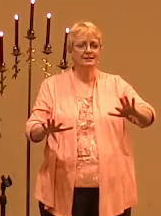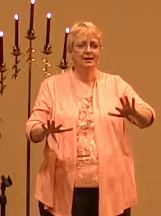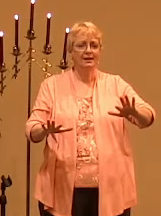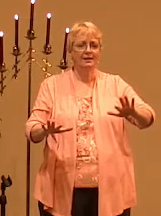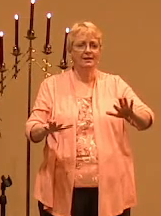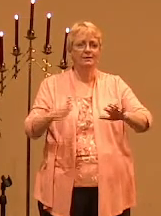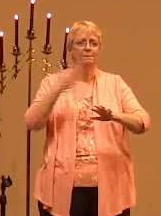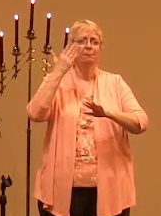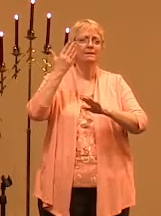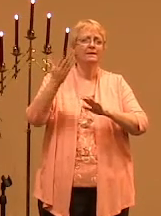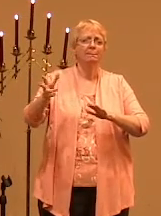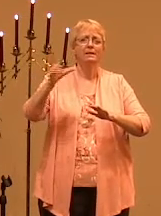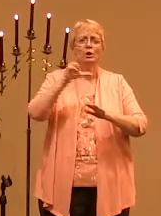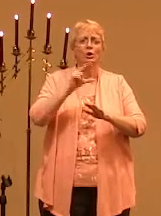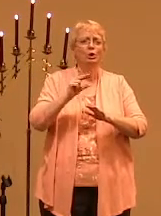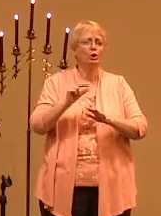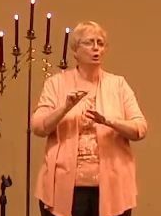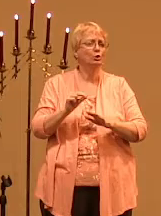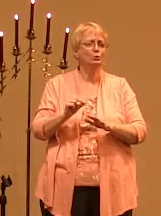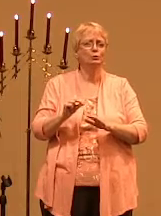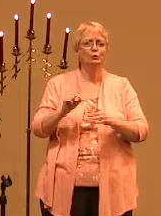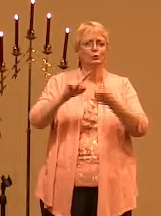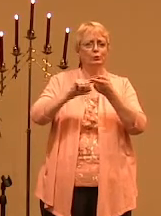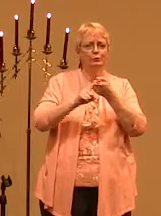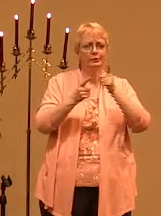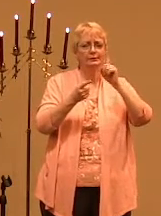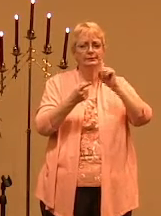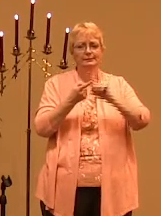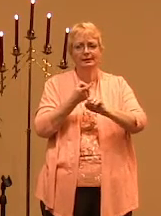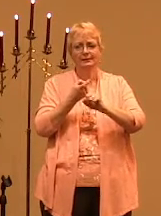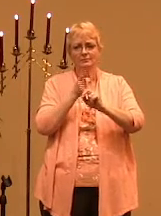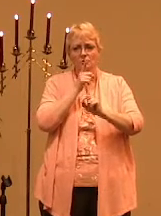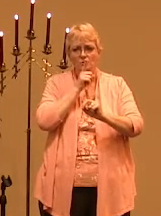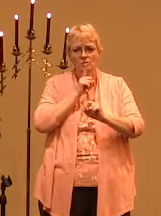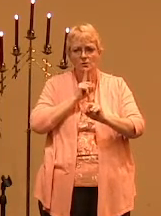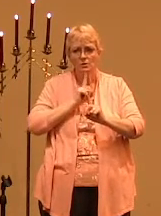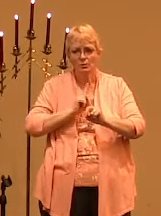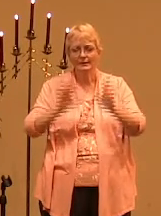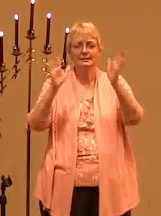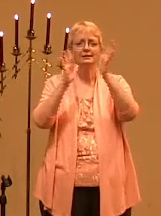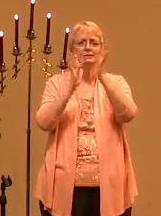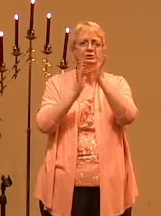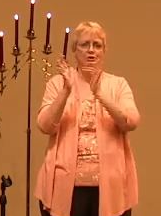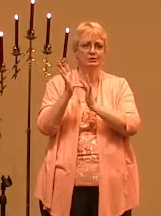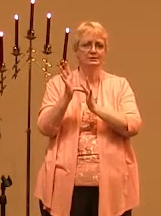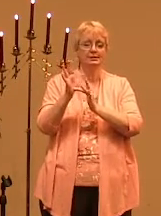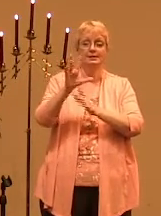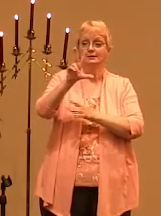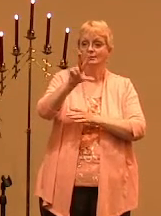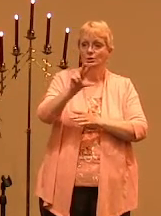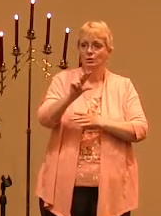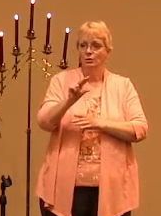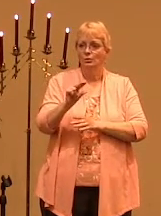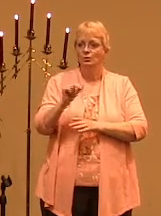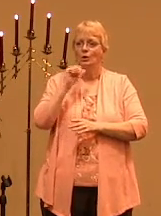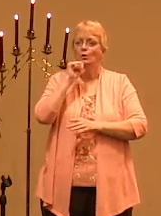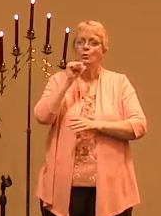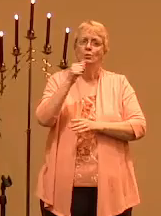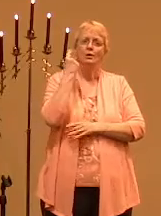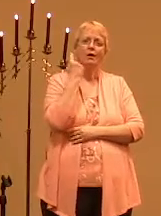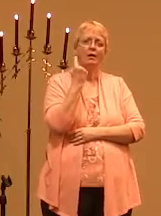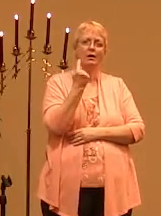is done. There's not a friend like the lowly Jesus.